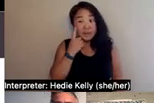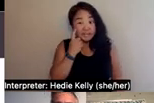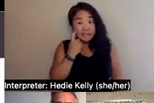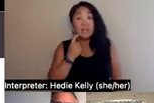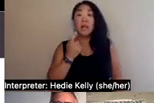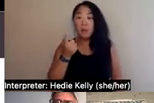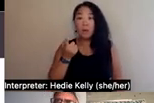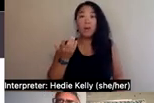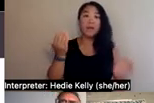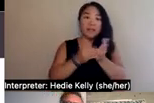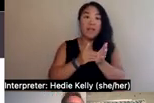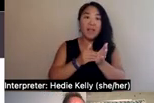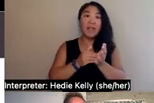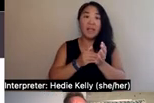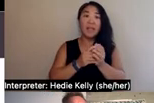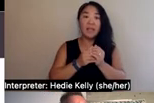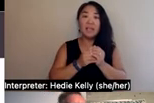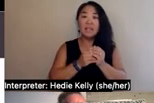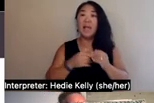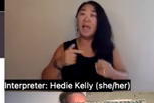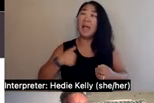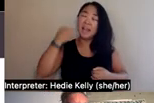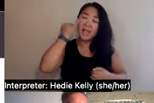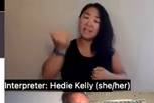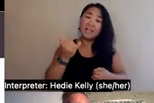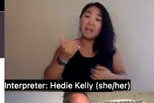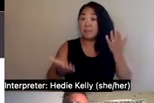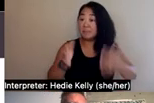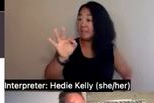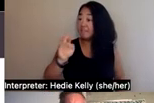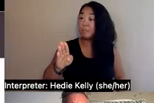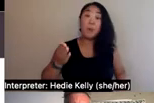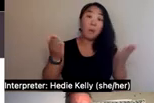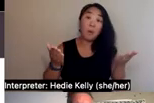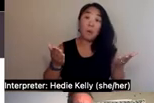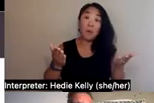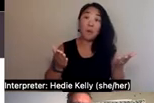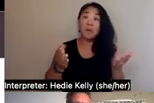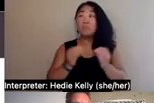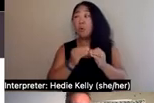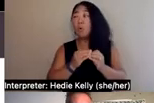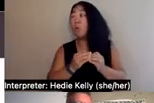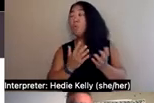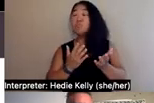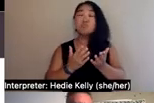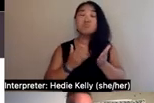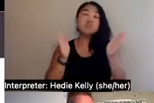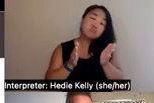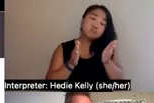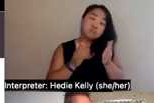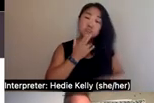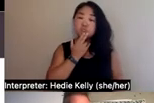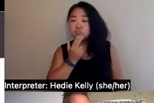again, I had this idea in my head that February would be the smaller contemplative,